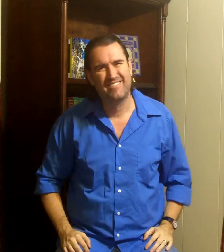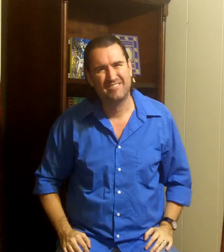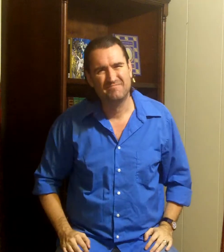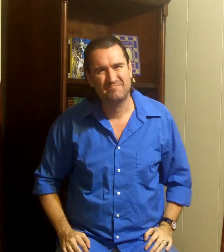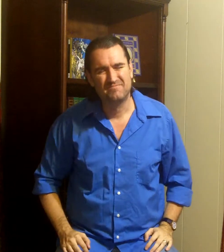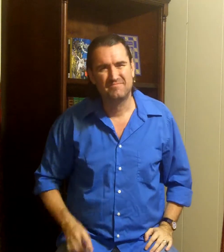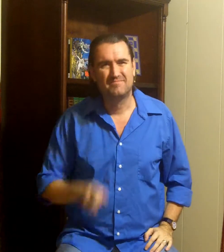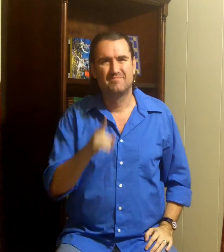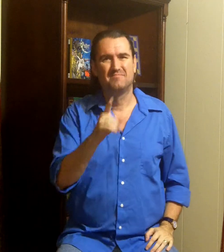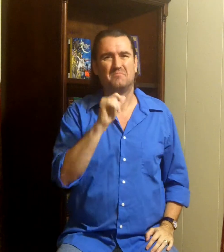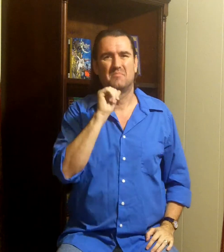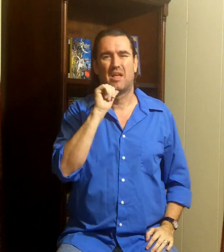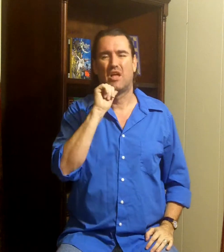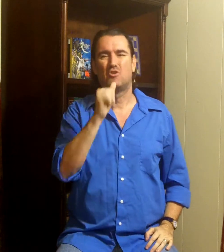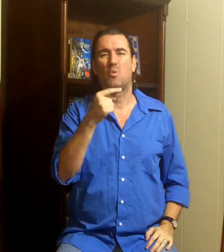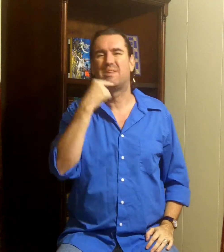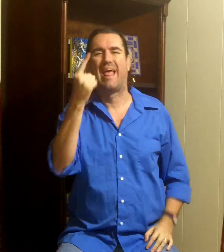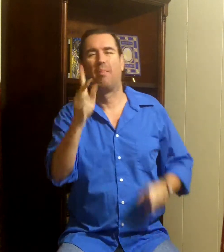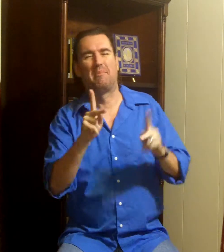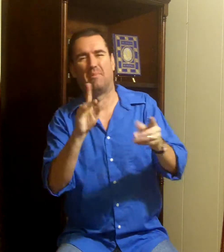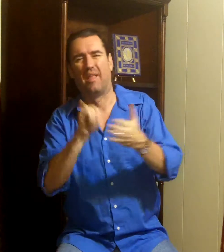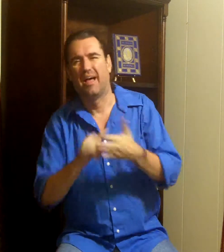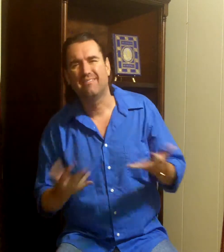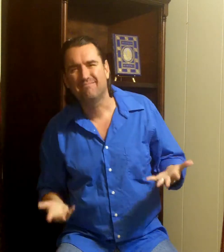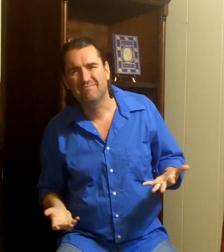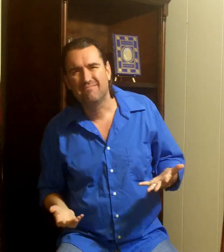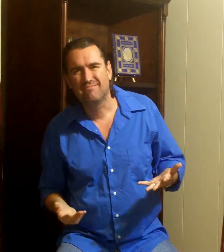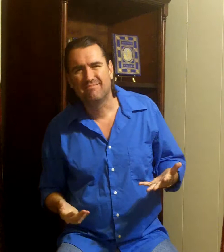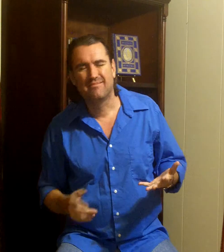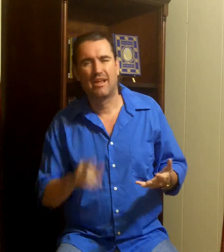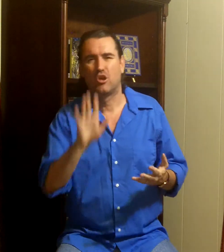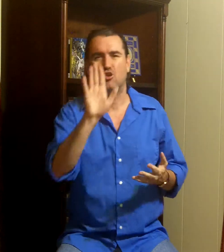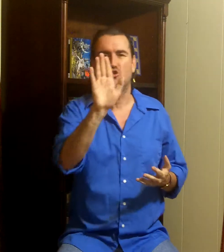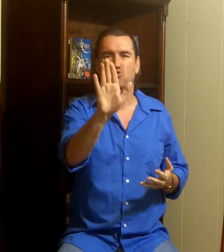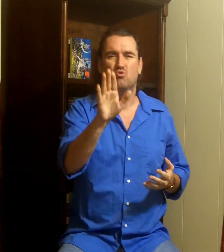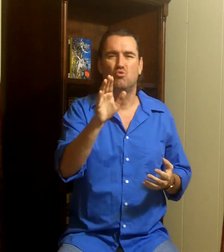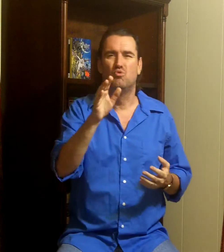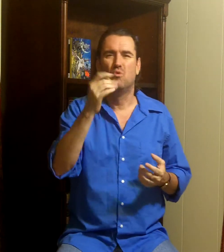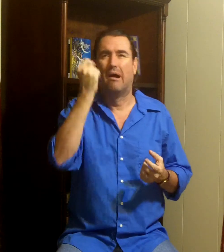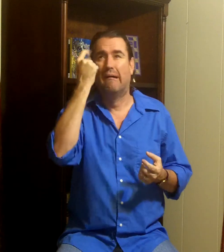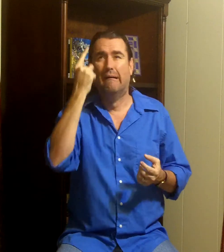to approach it like that. Approach it like it's an assignment that you're going to